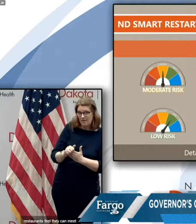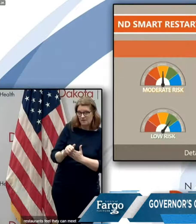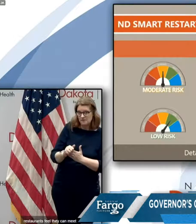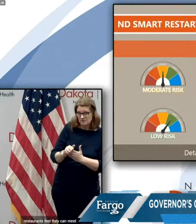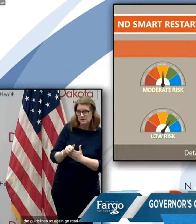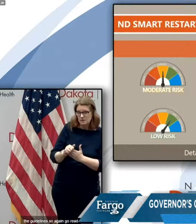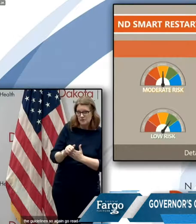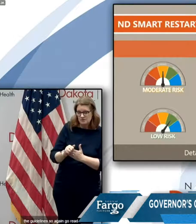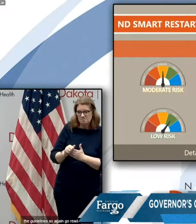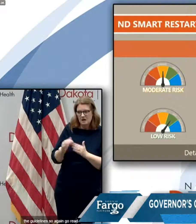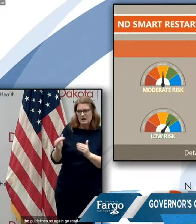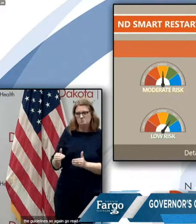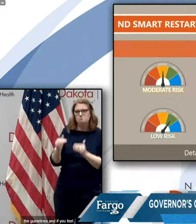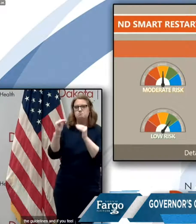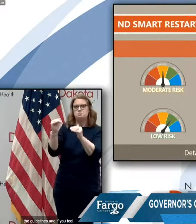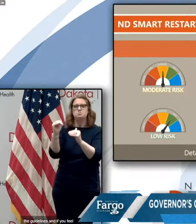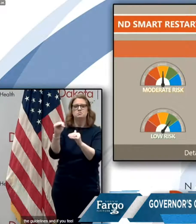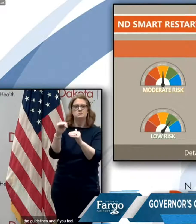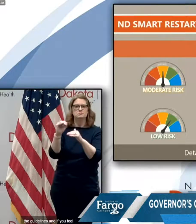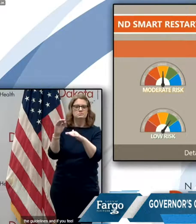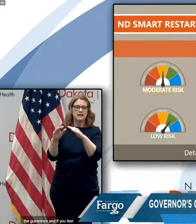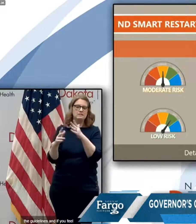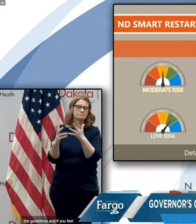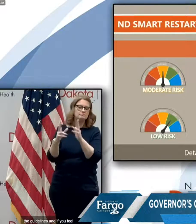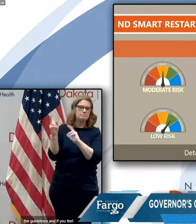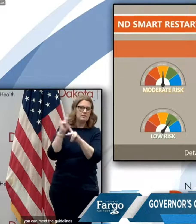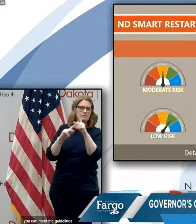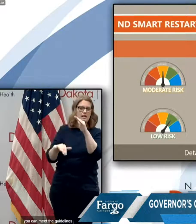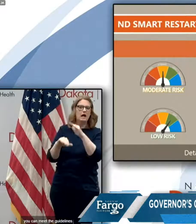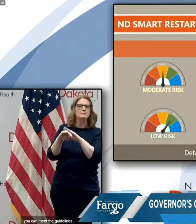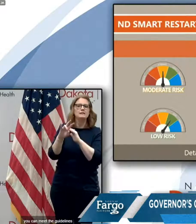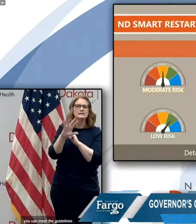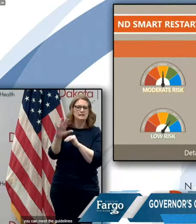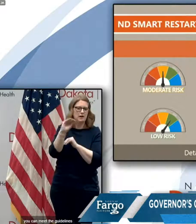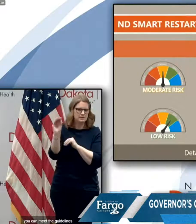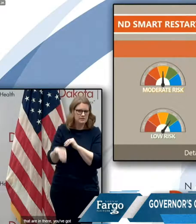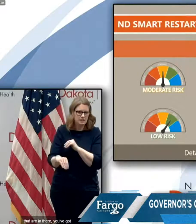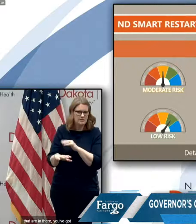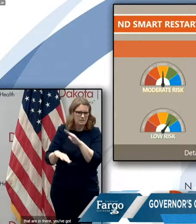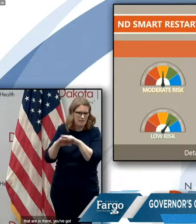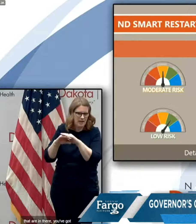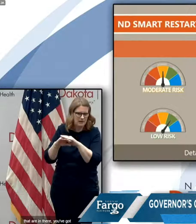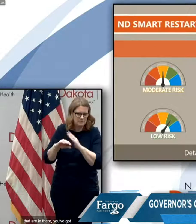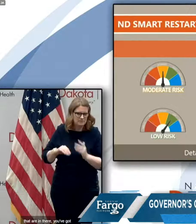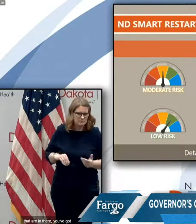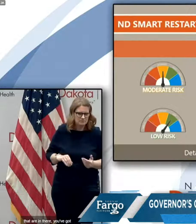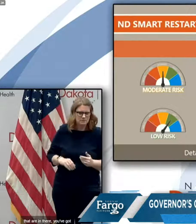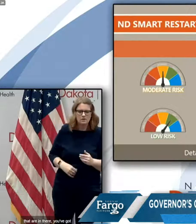guidelines, and if you feel that you can meet the guidelines that are in there, you've got the ability to go to 75%.